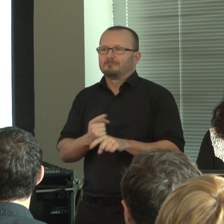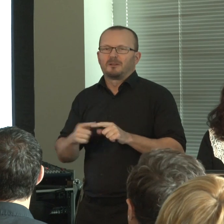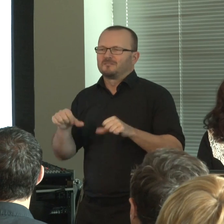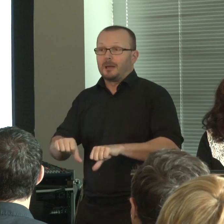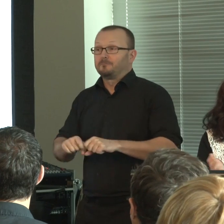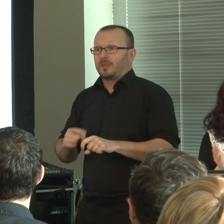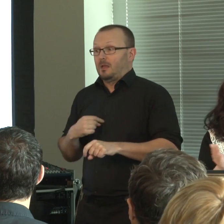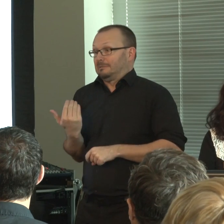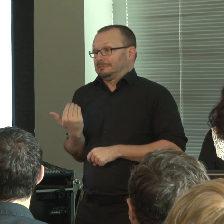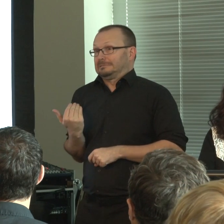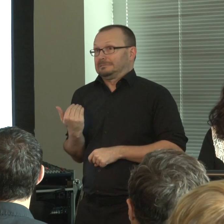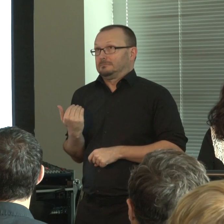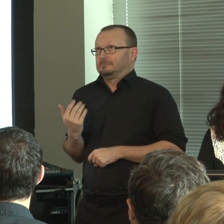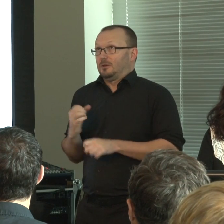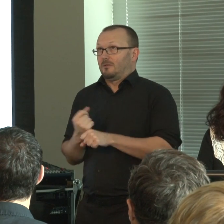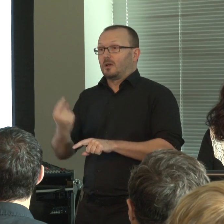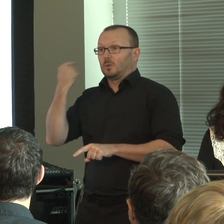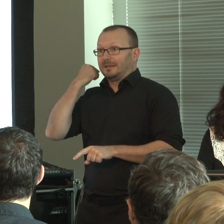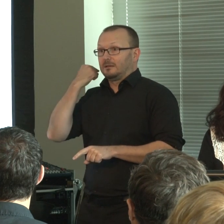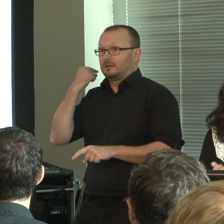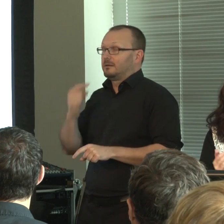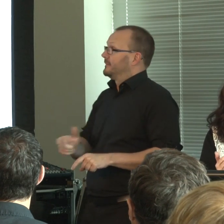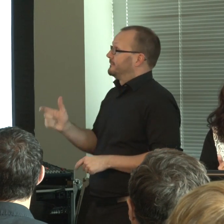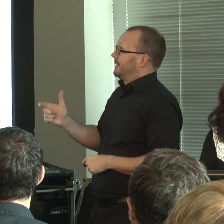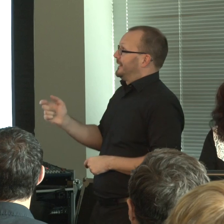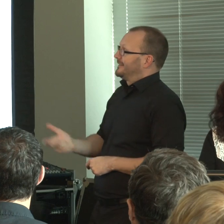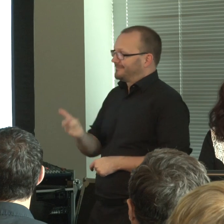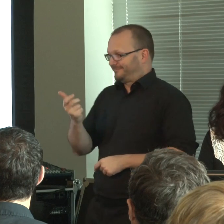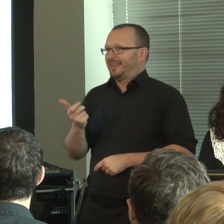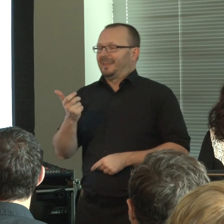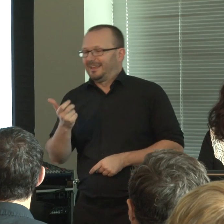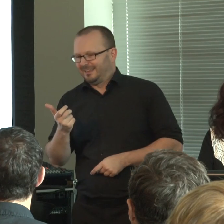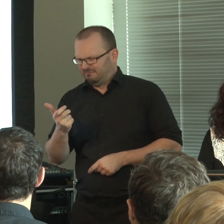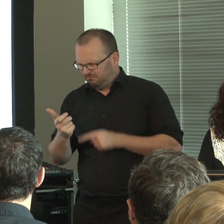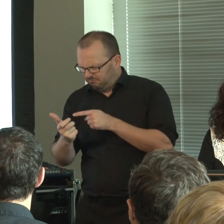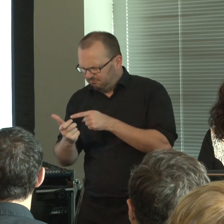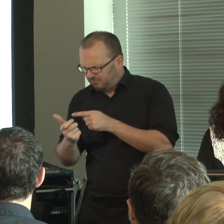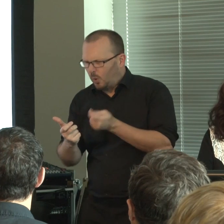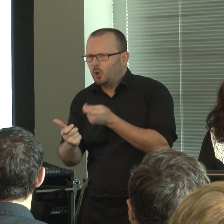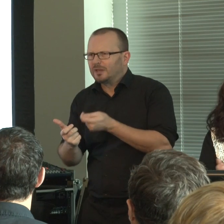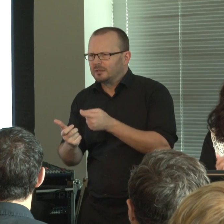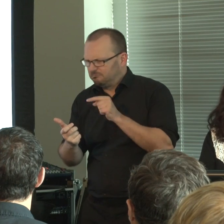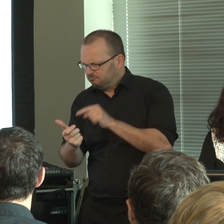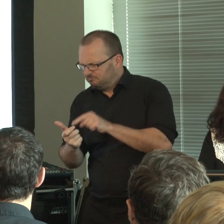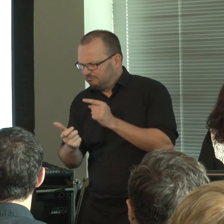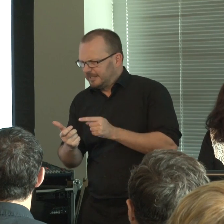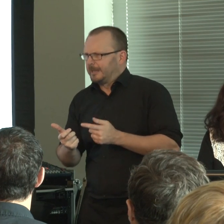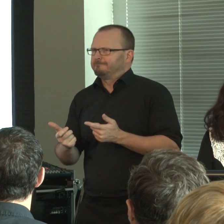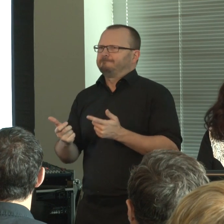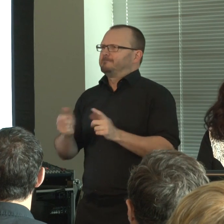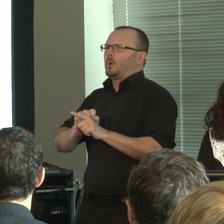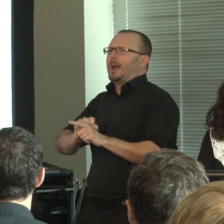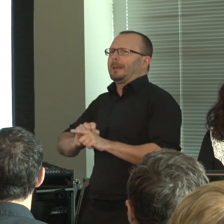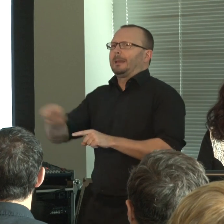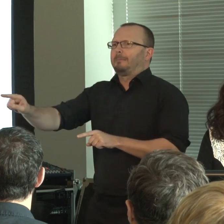scanned it quickly at the end of last week, to make sure I could put it in the presentation, I go, oh, it's not working. So I fired off a quick email